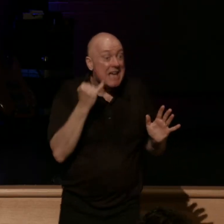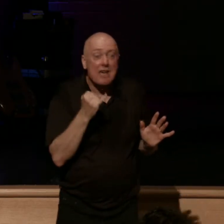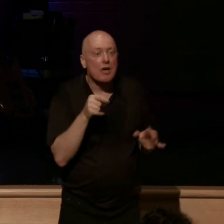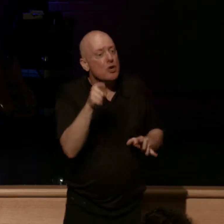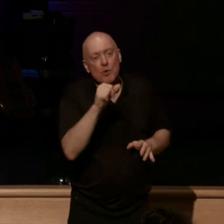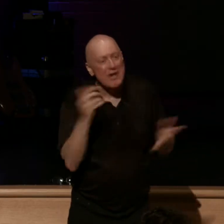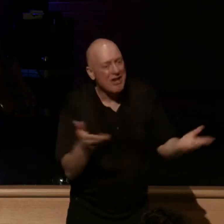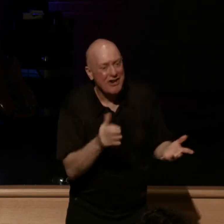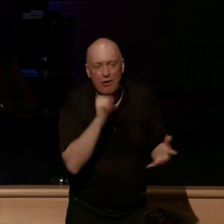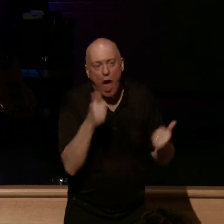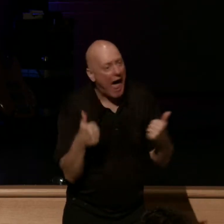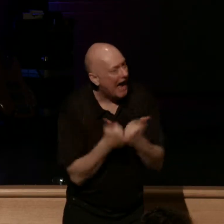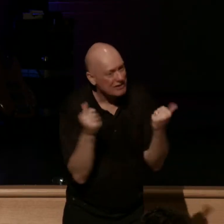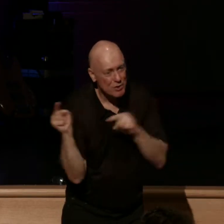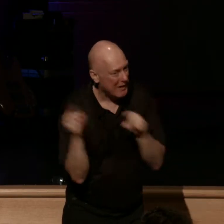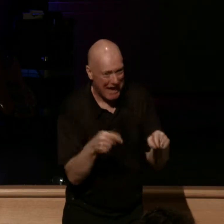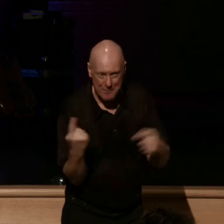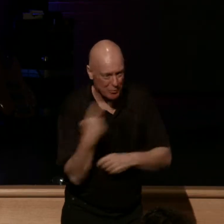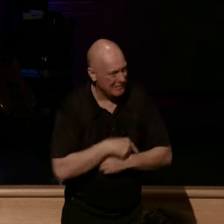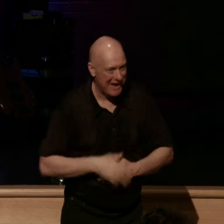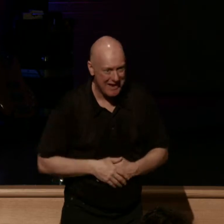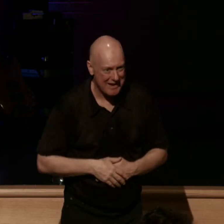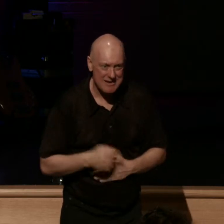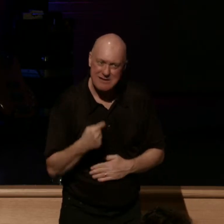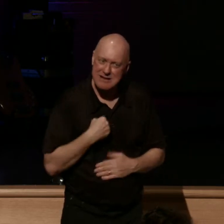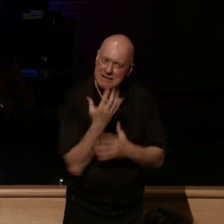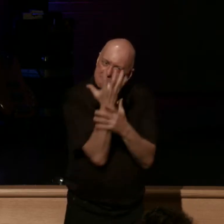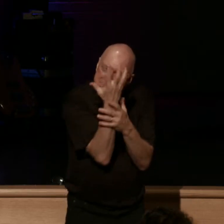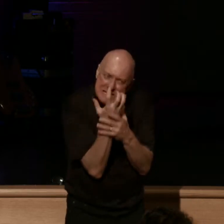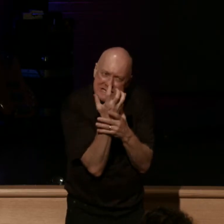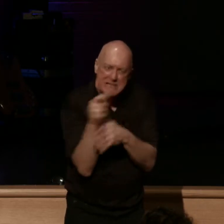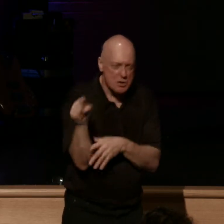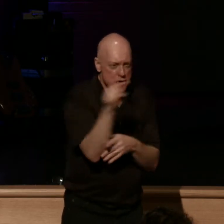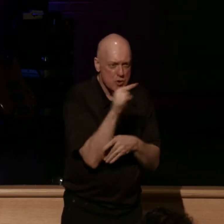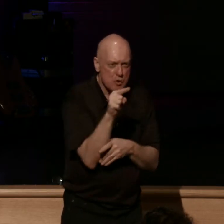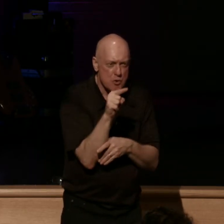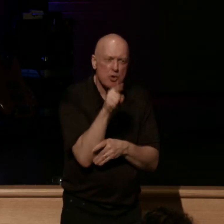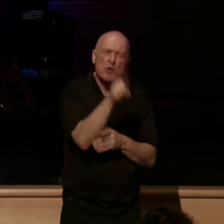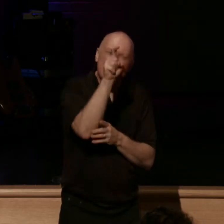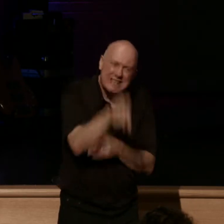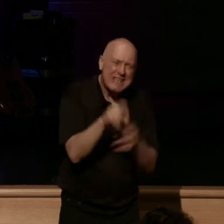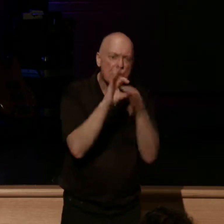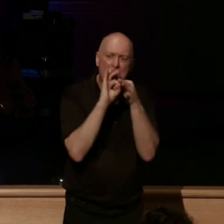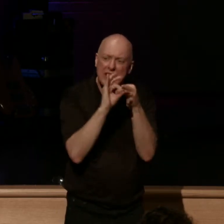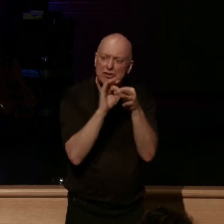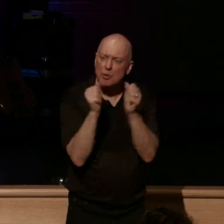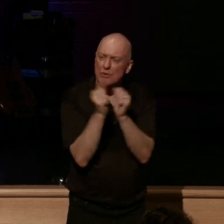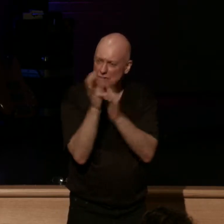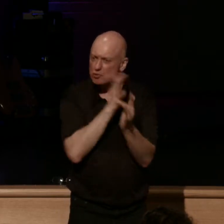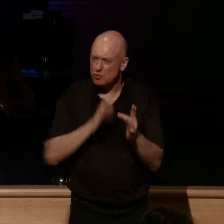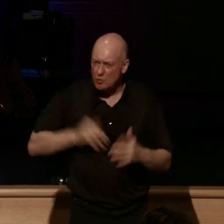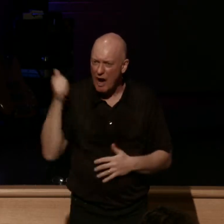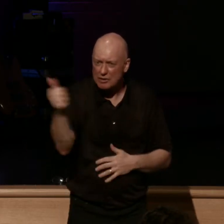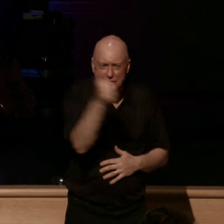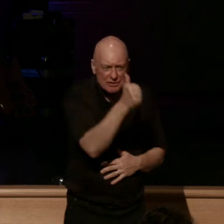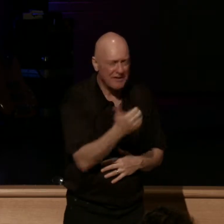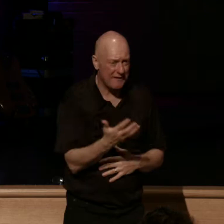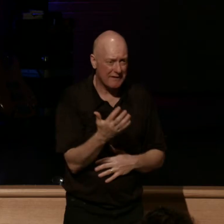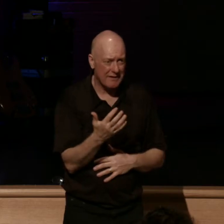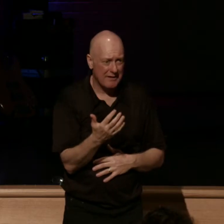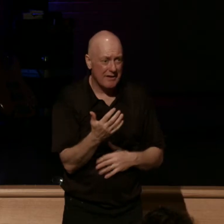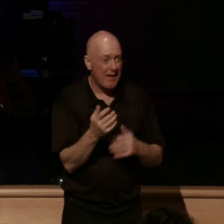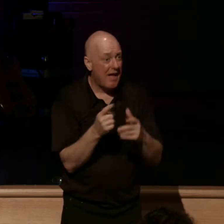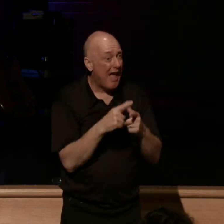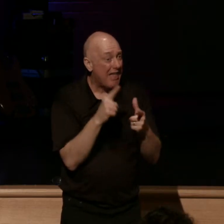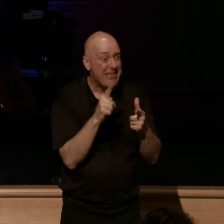by accident right now. I implore you to a relationship with Jesus Christ that immediately